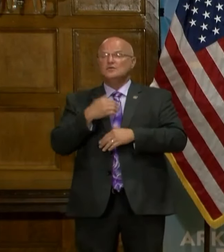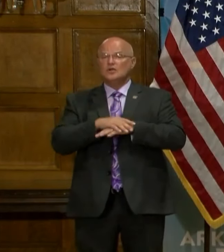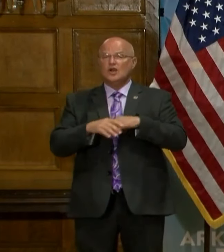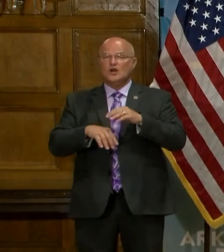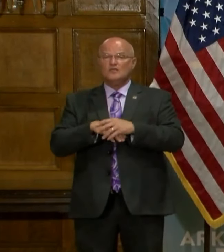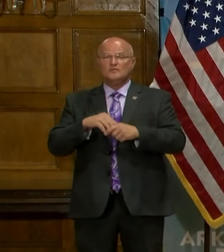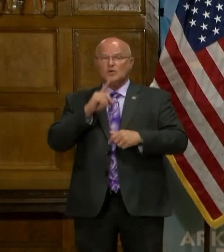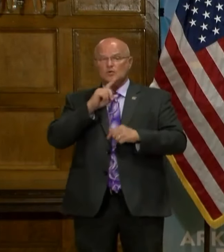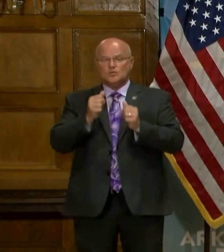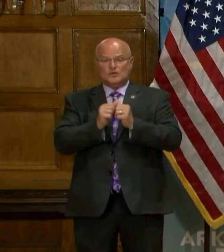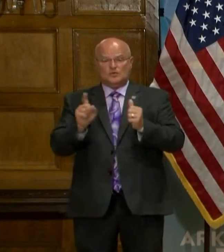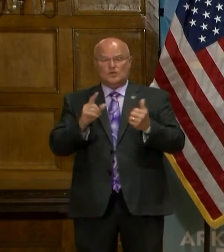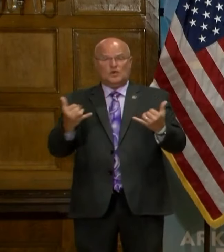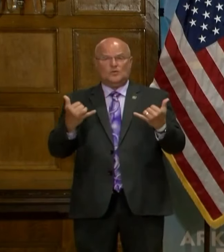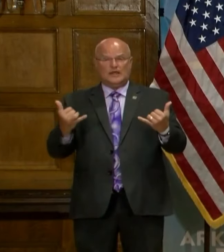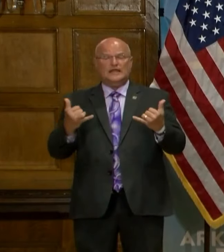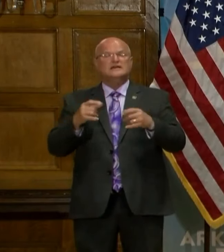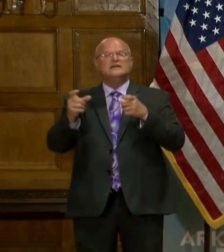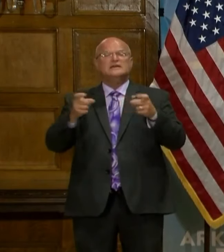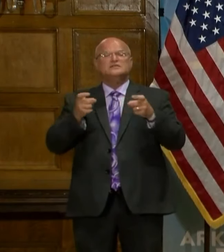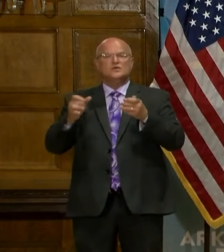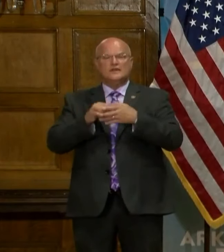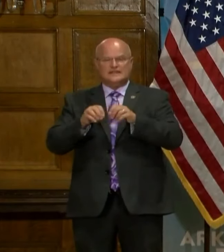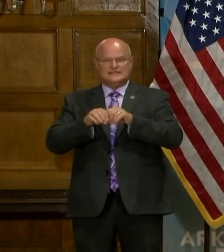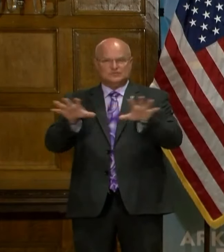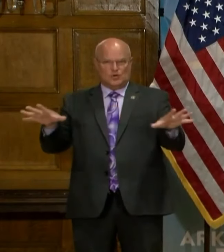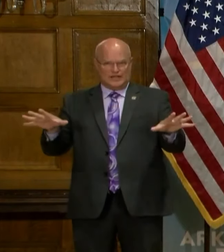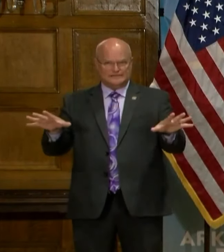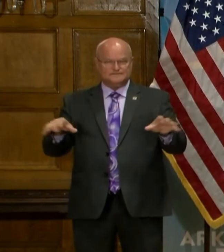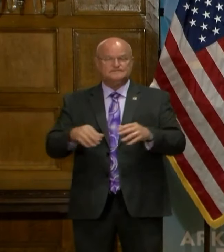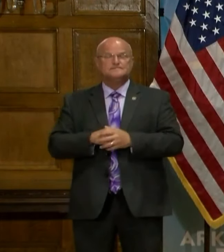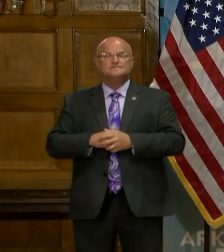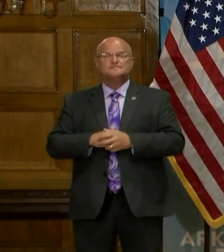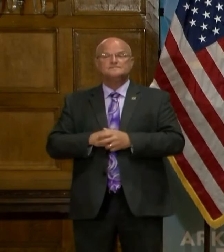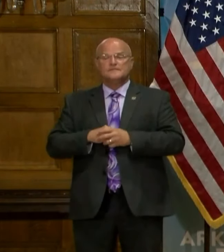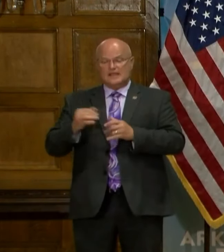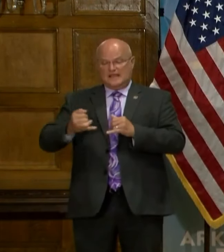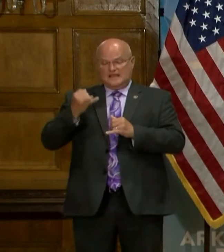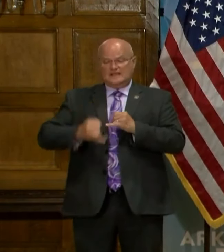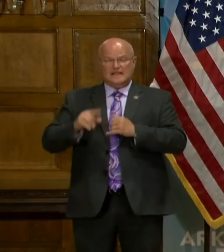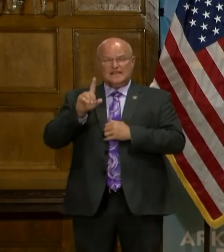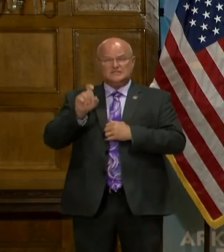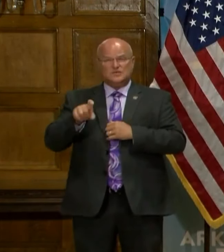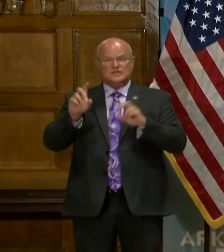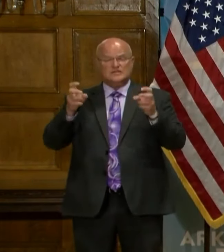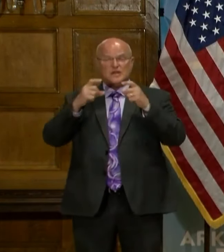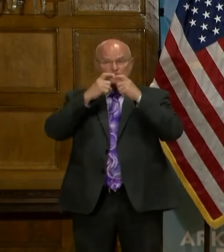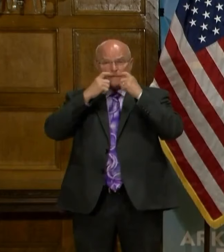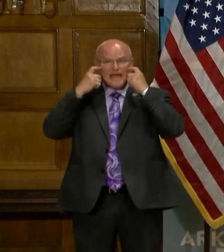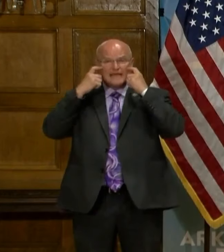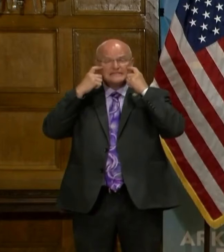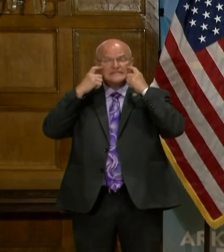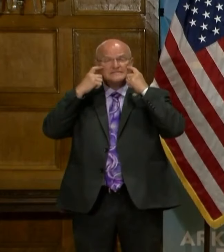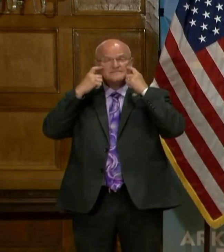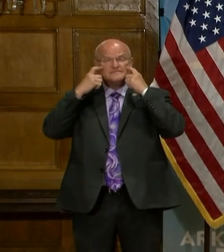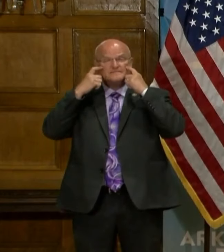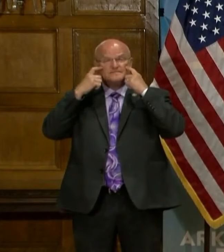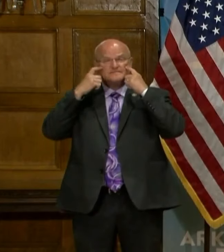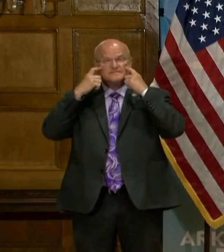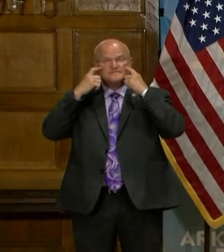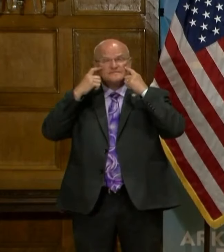comfortable with where we are in controlling the spread. The last question, in terms of mask,